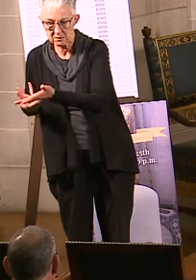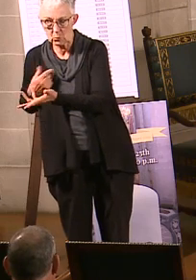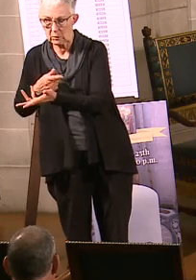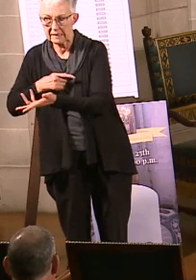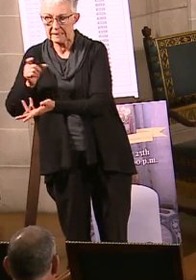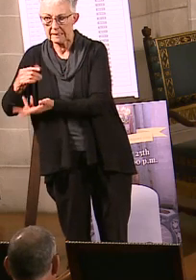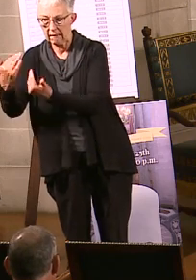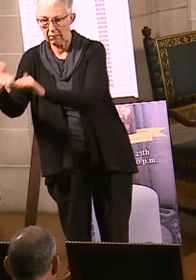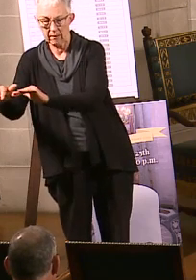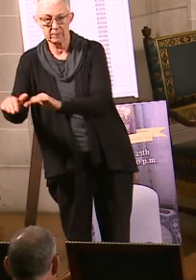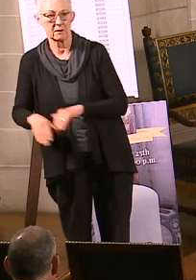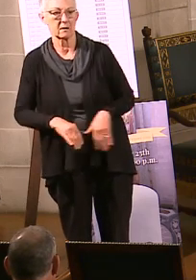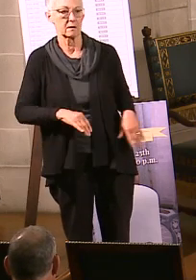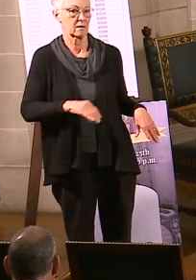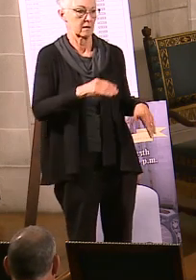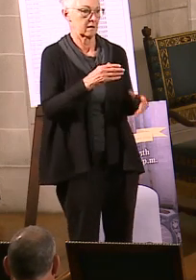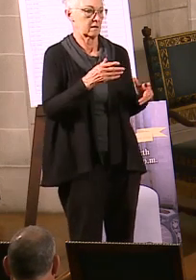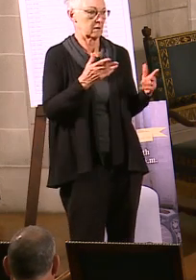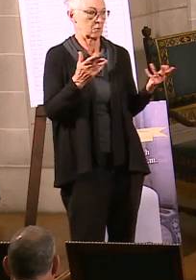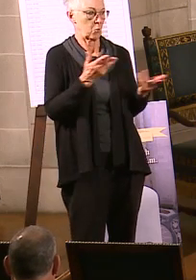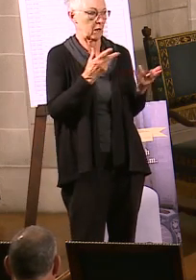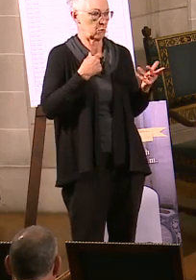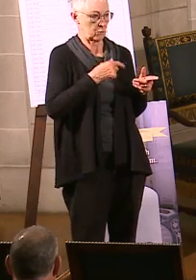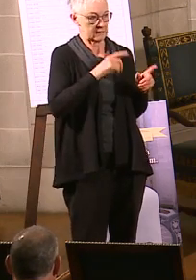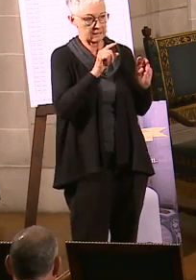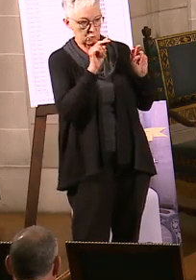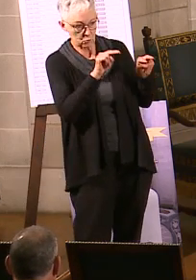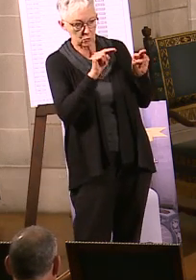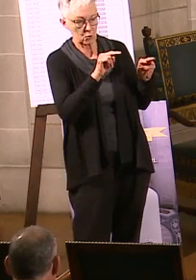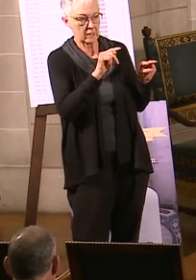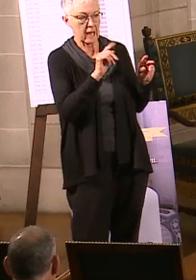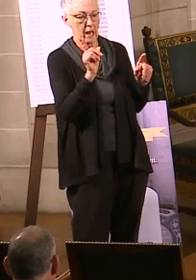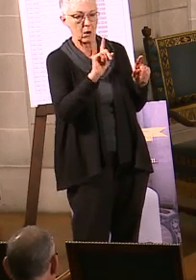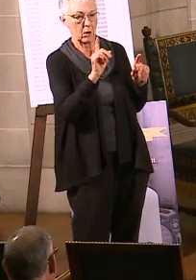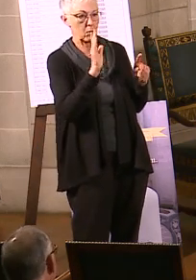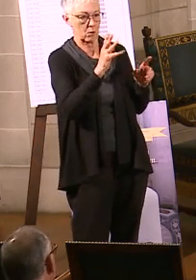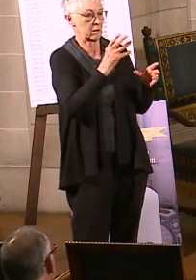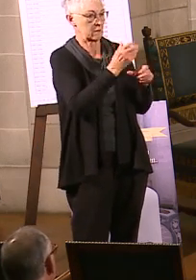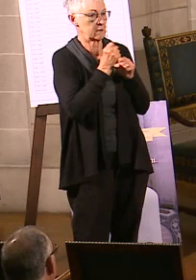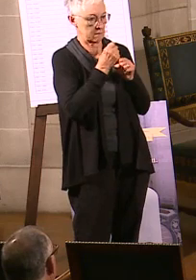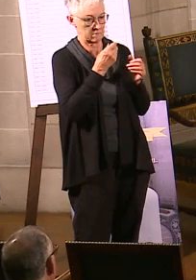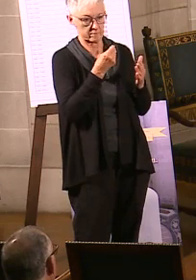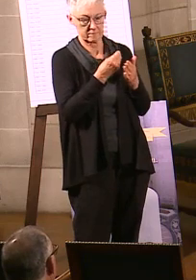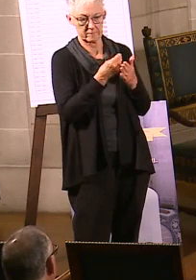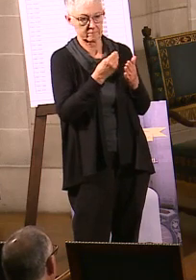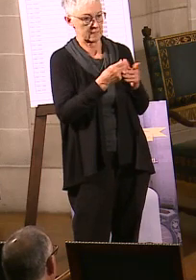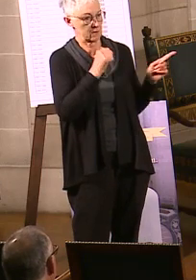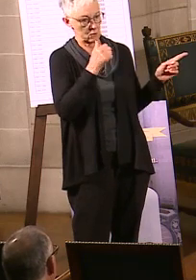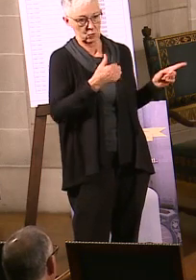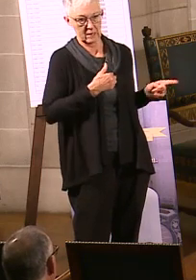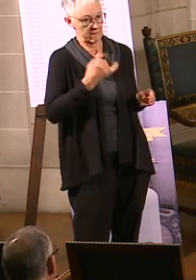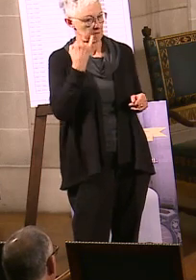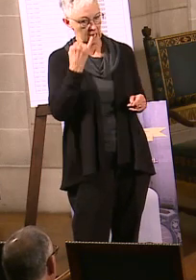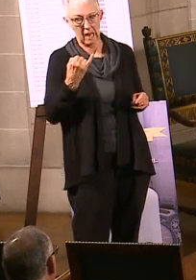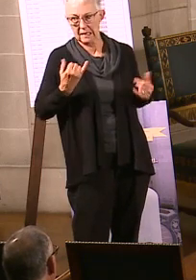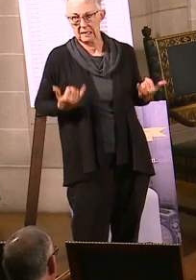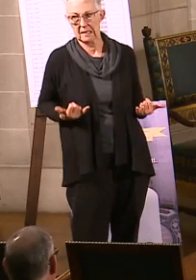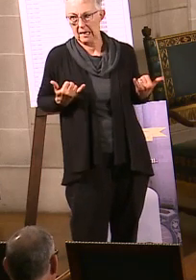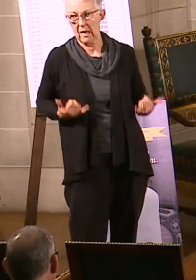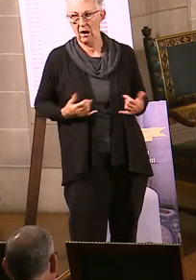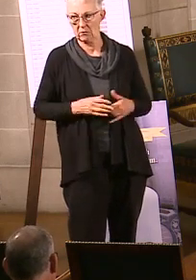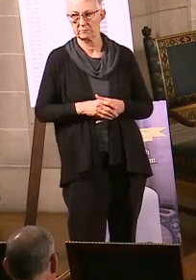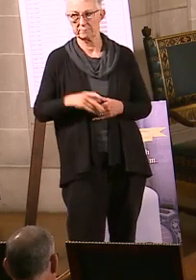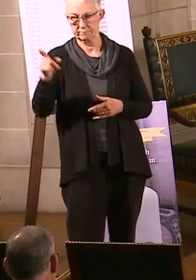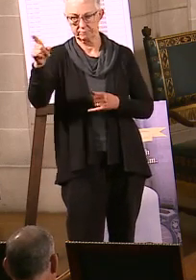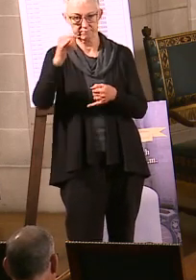we going to do to adjust to the new reality of what the impact on the budget is going to be. We just don't have a good idea of what that is quite yet. Time for one last